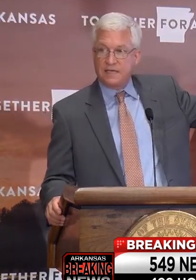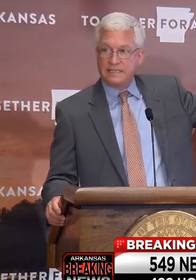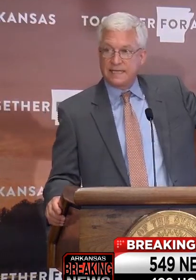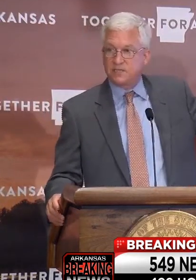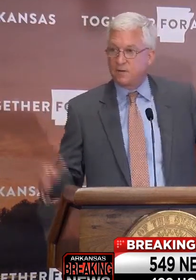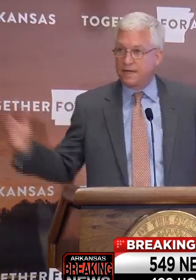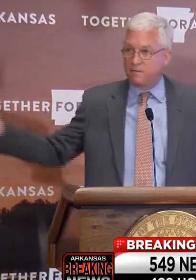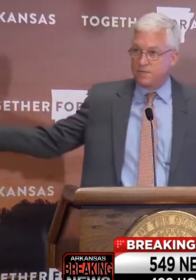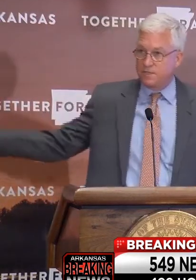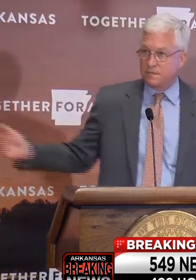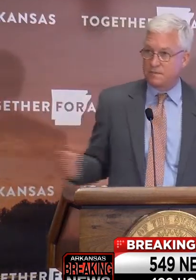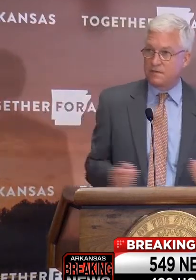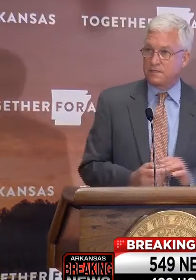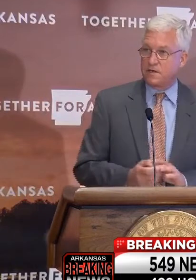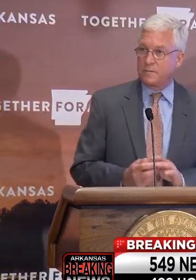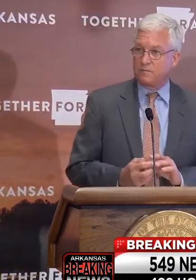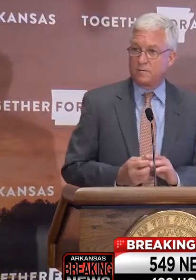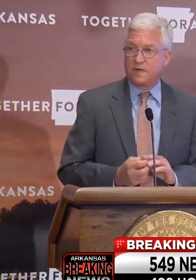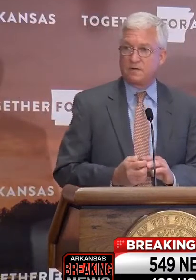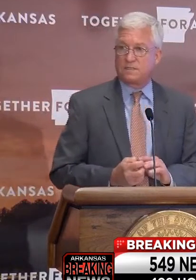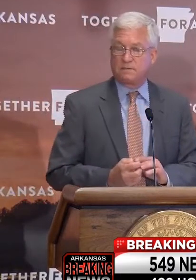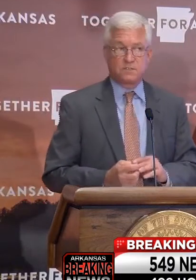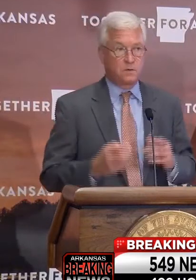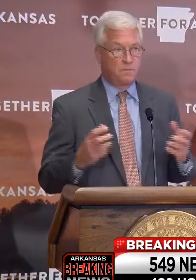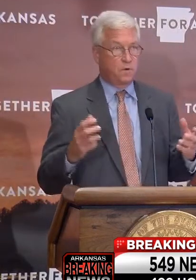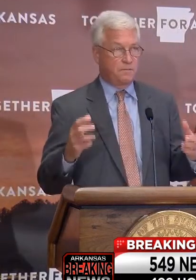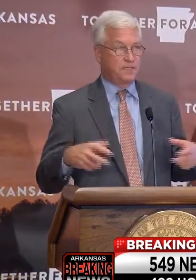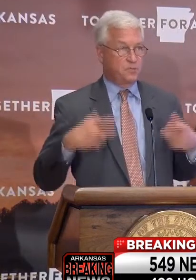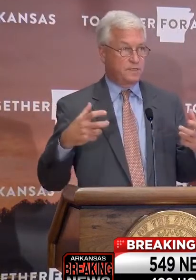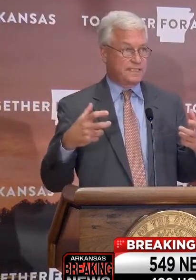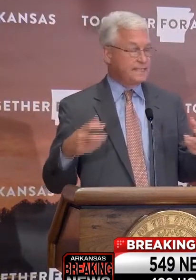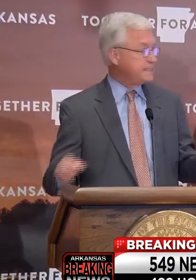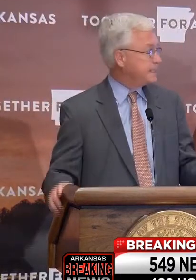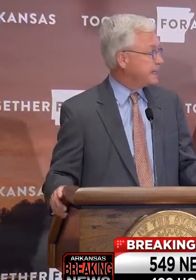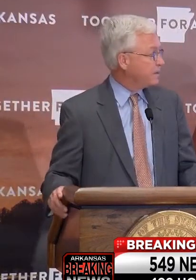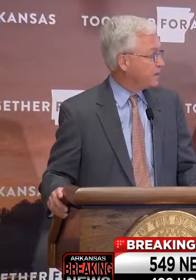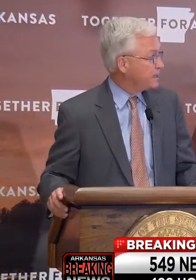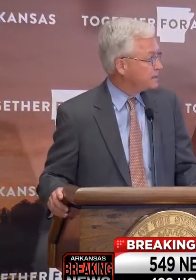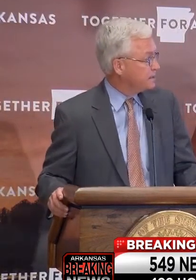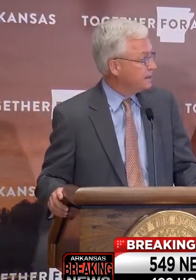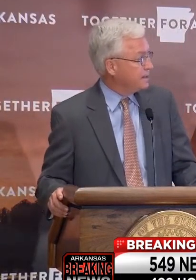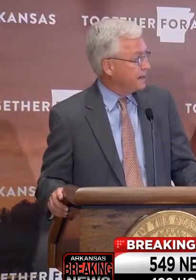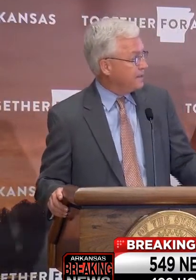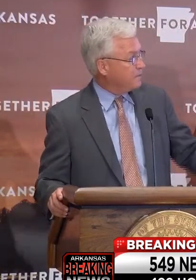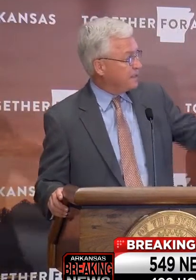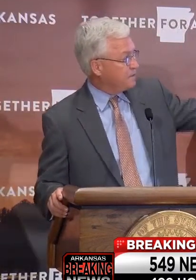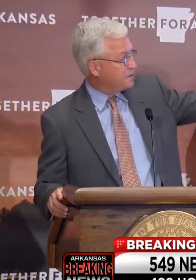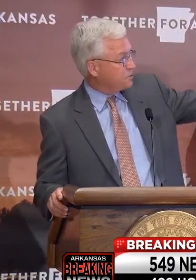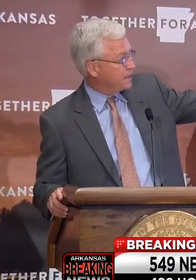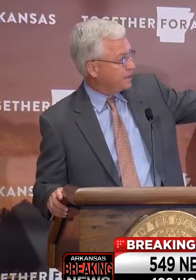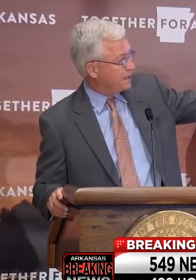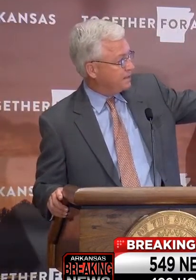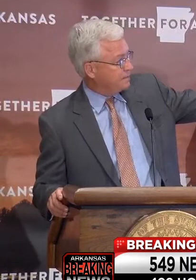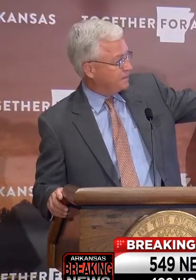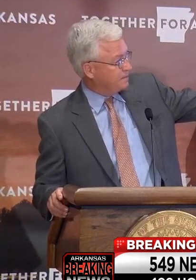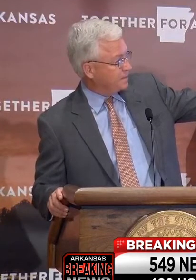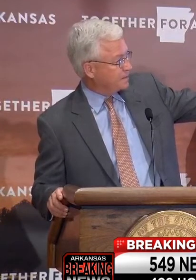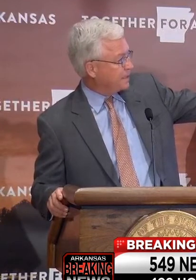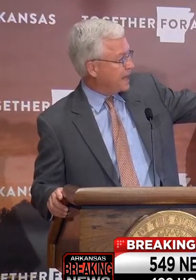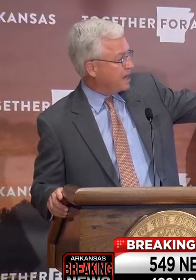the county test rate, which Secretary Romero said was so important to make sure we're testing at a high rate. And then we give you the trend